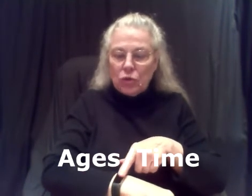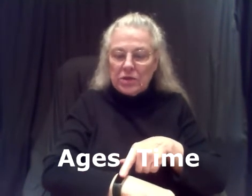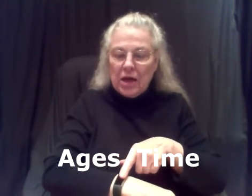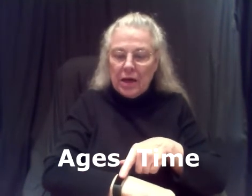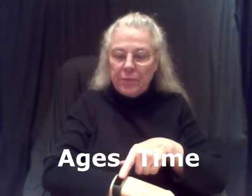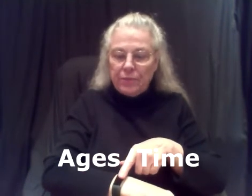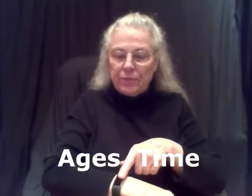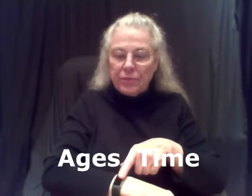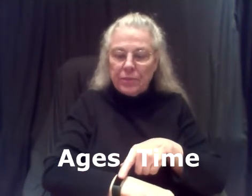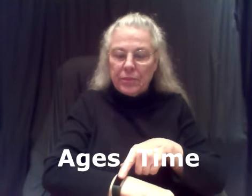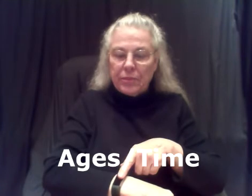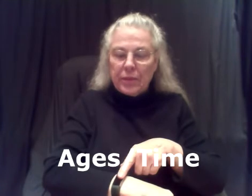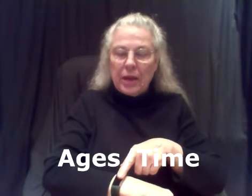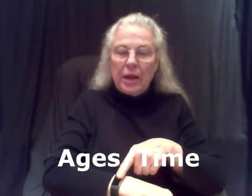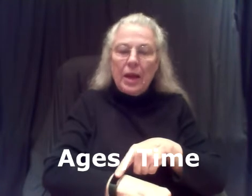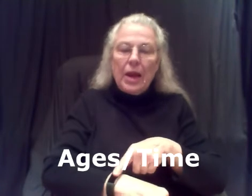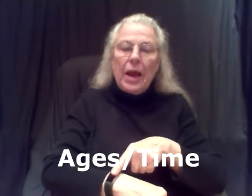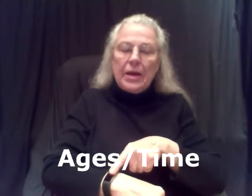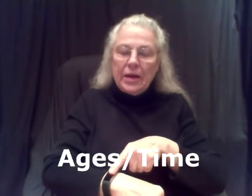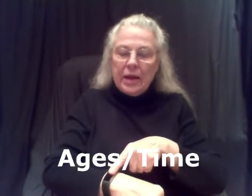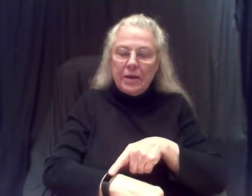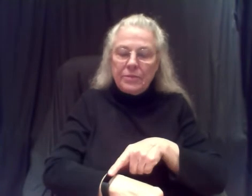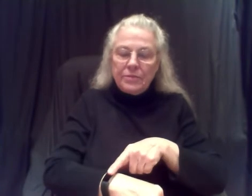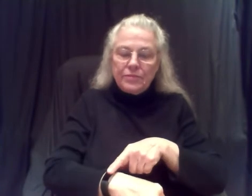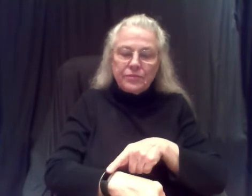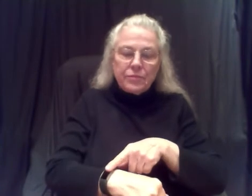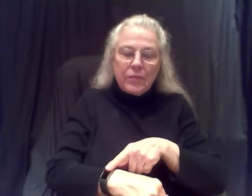time. And again,